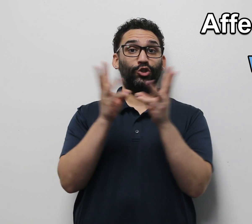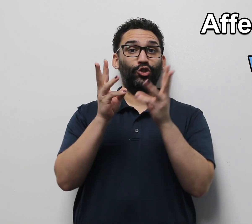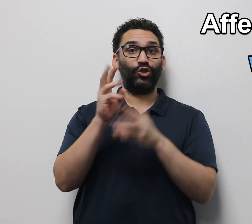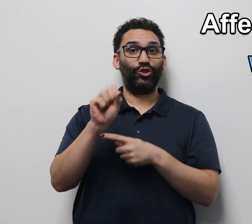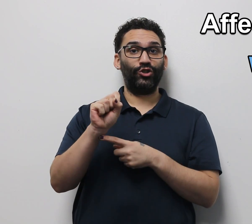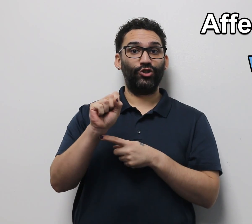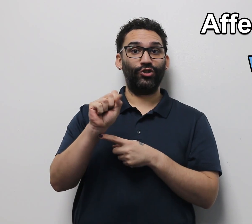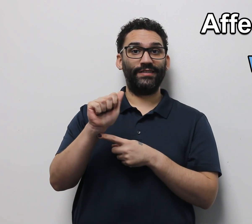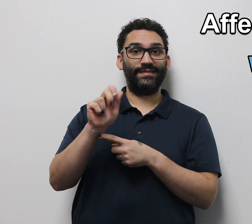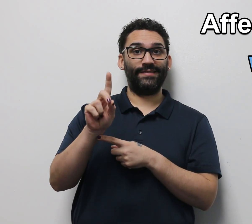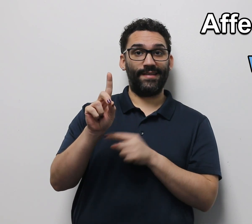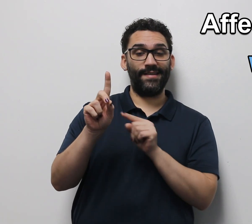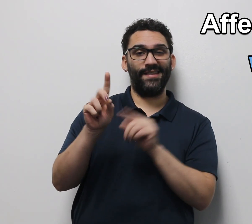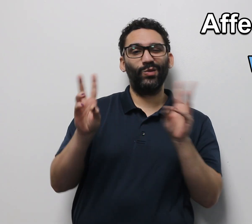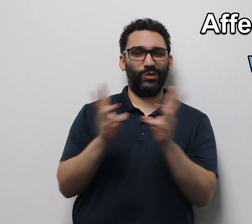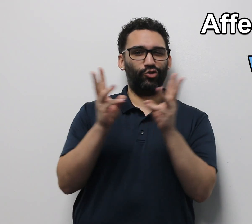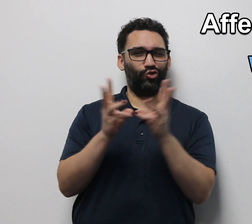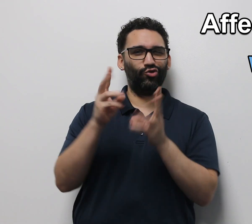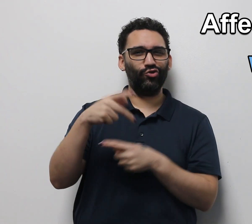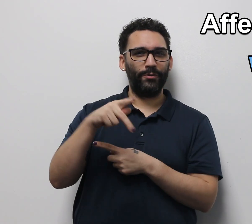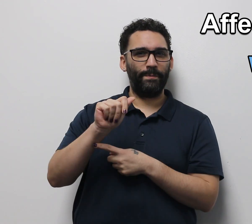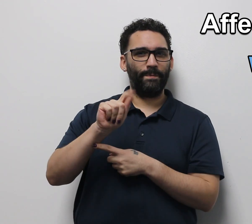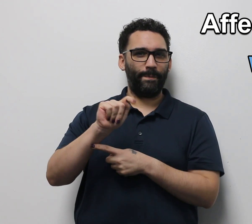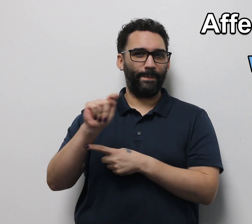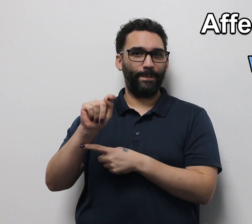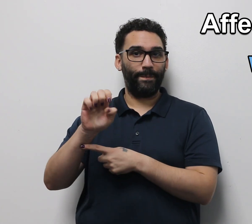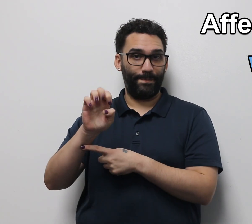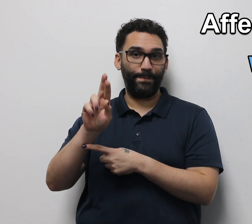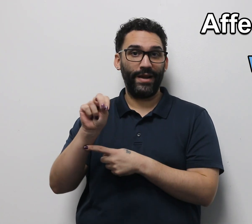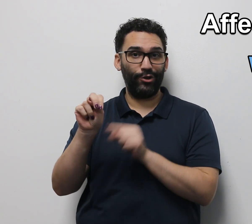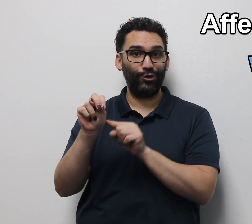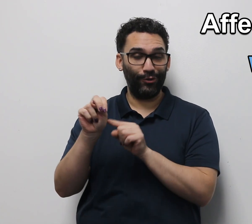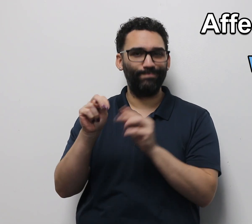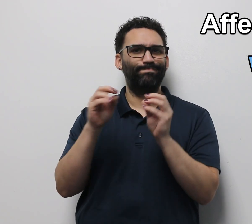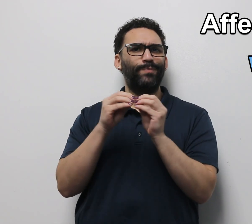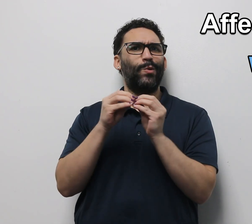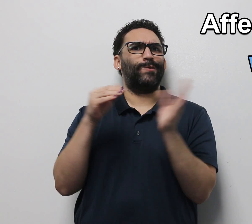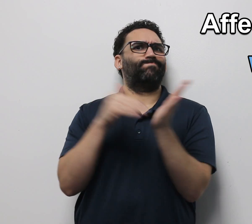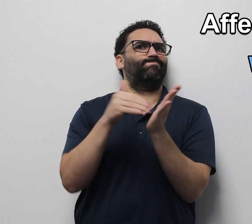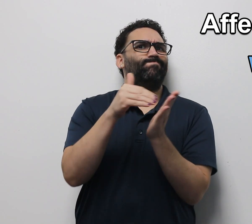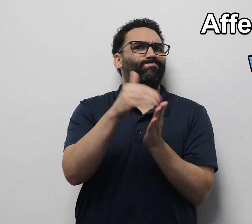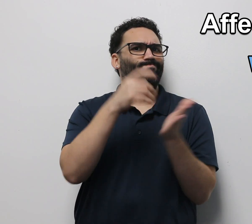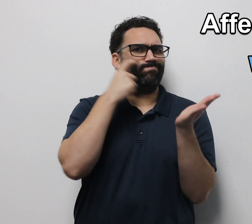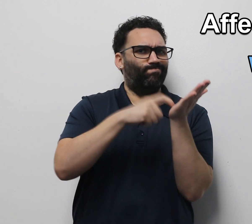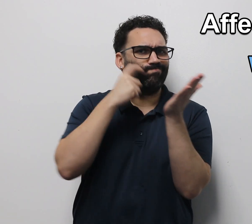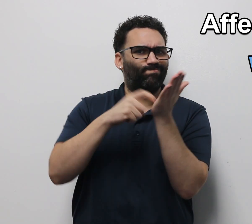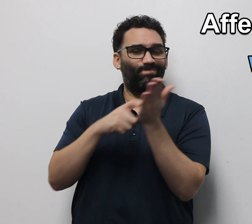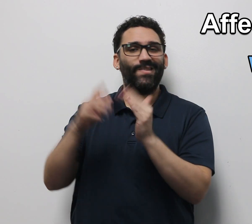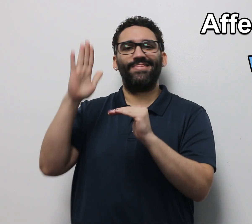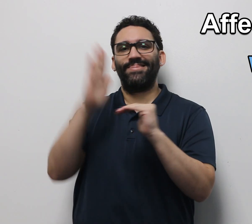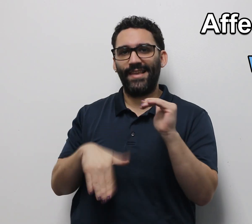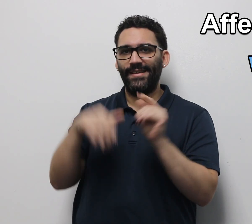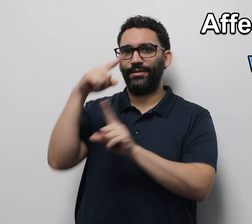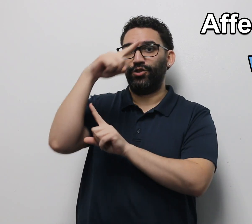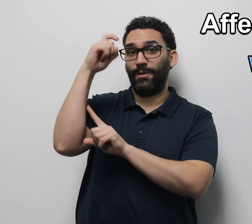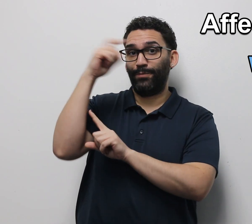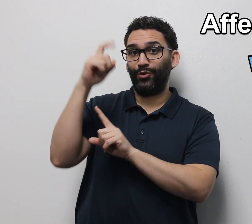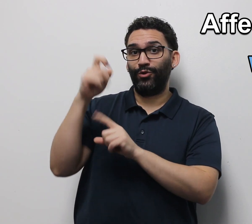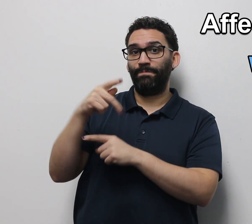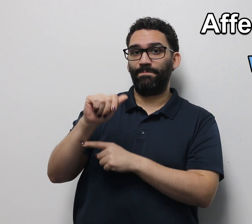Winter depression, or winter pattern SAD, is more often experienced and recognizable than summer